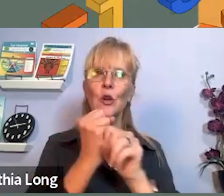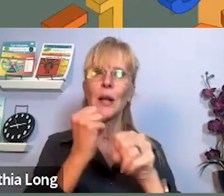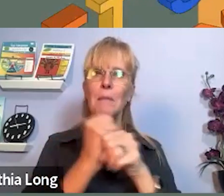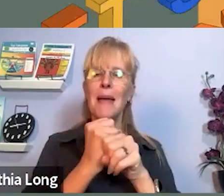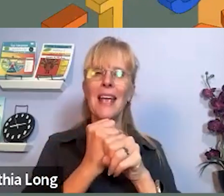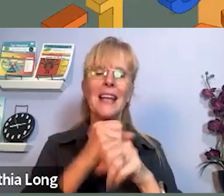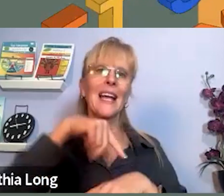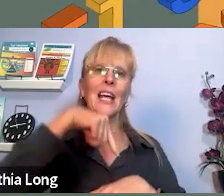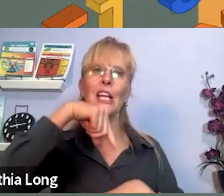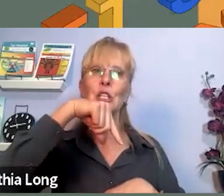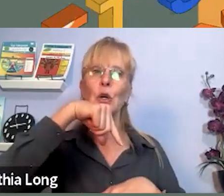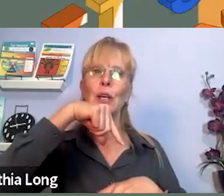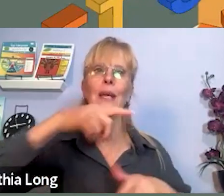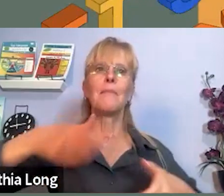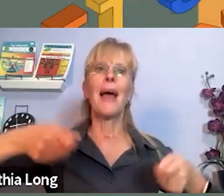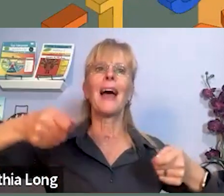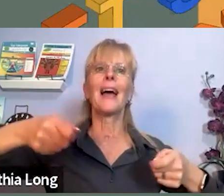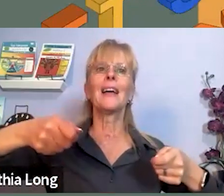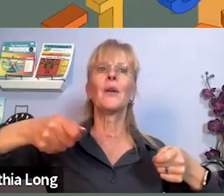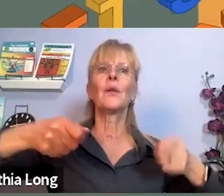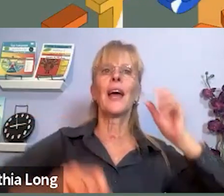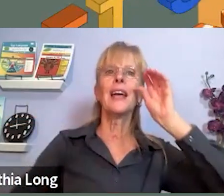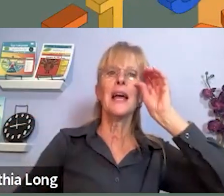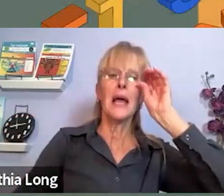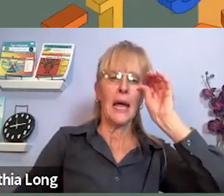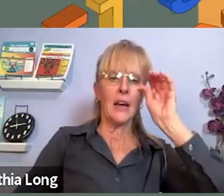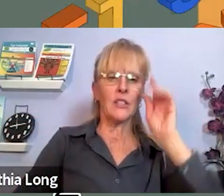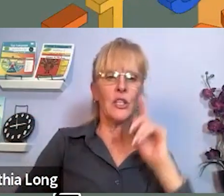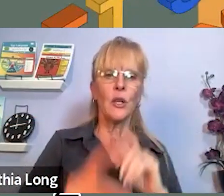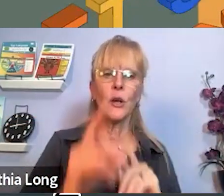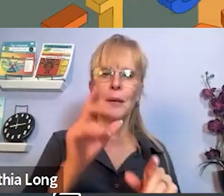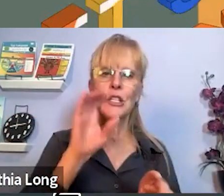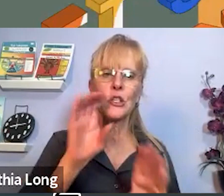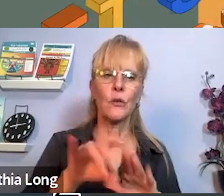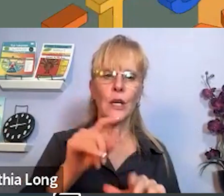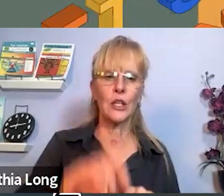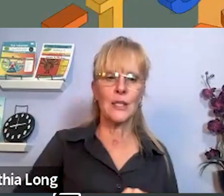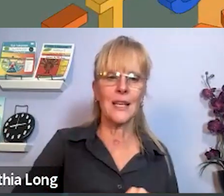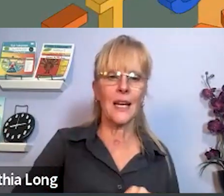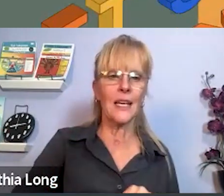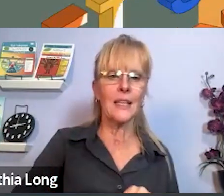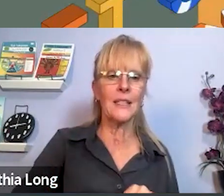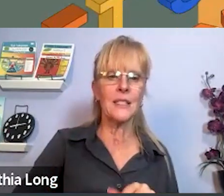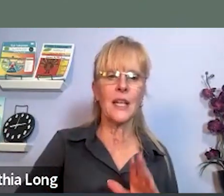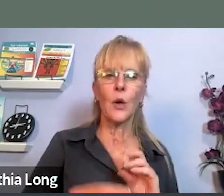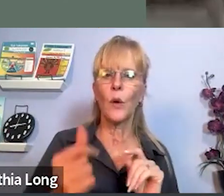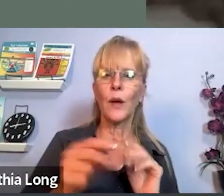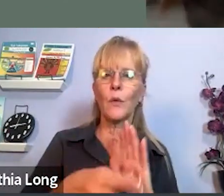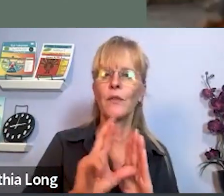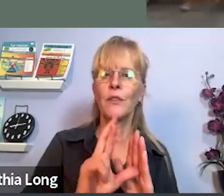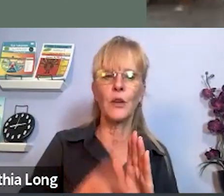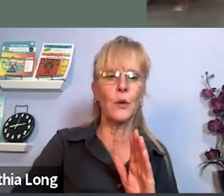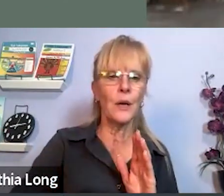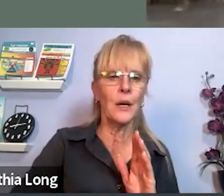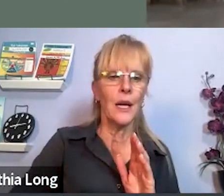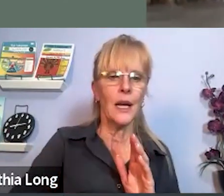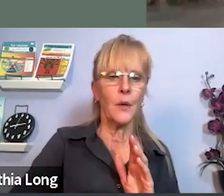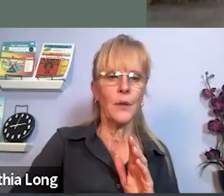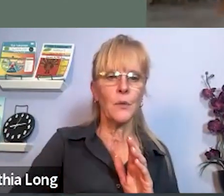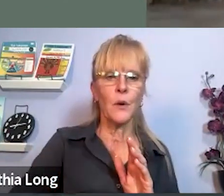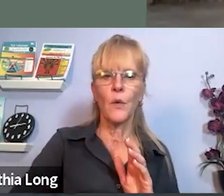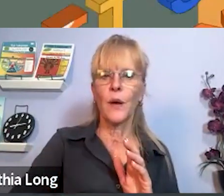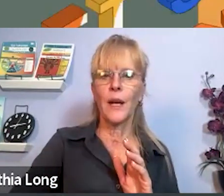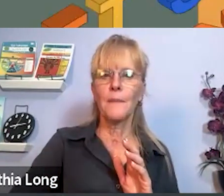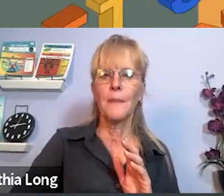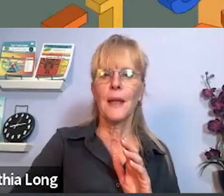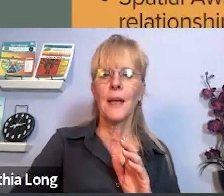balls and you're going to make like a turkey bag, okay? And I'll show you a picture of what it looks like. Again, this is a quick review. And I